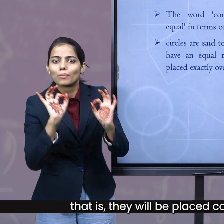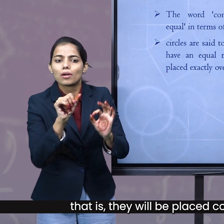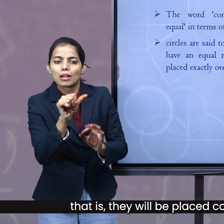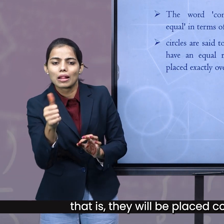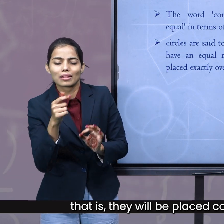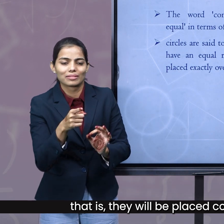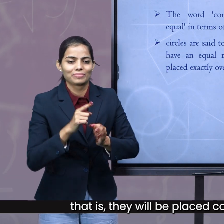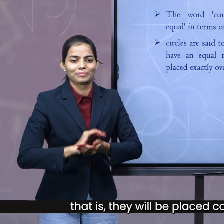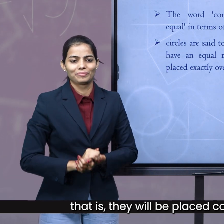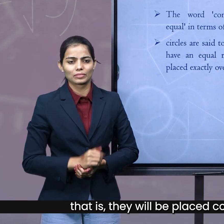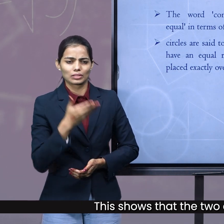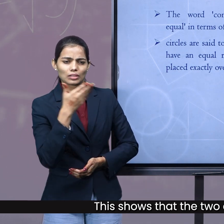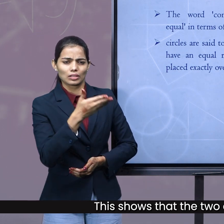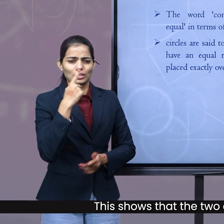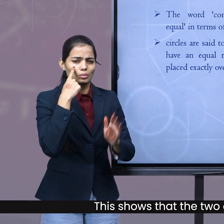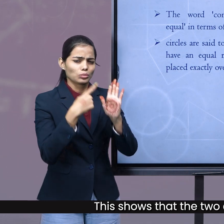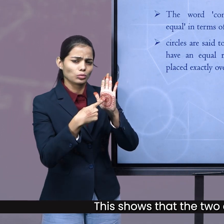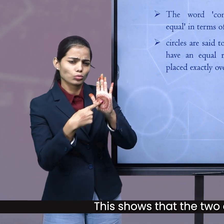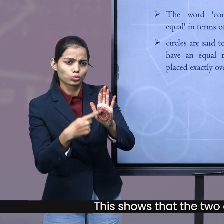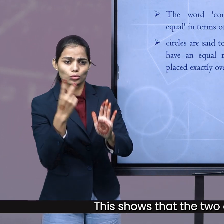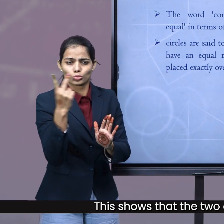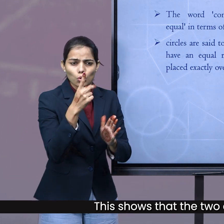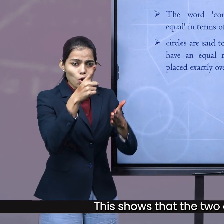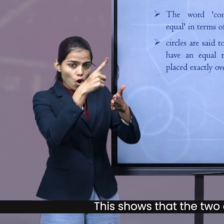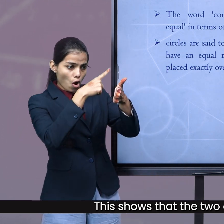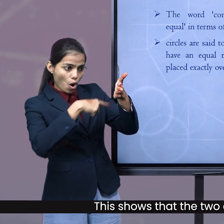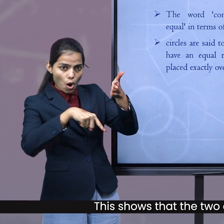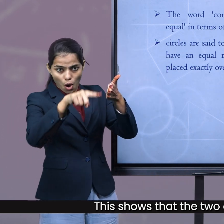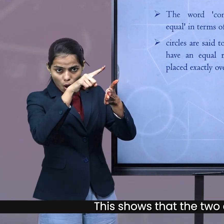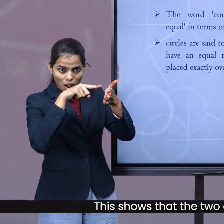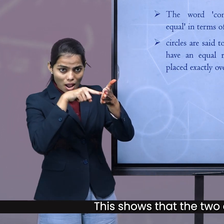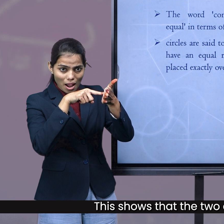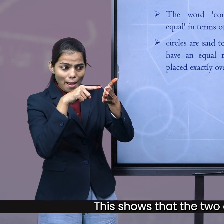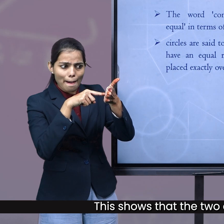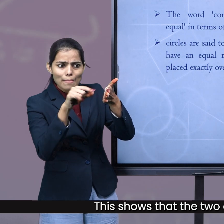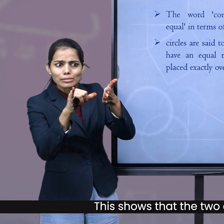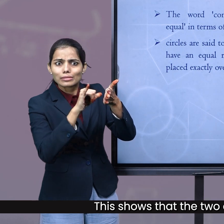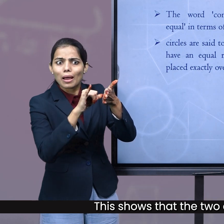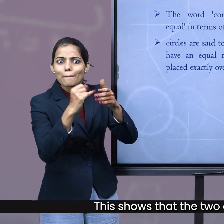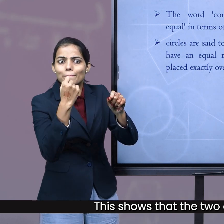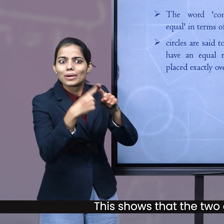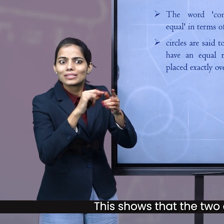other. This shows that the two circles are congruent.